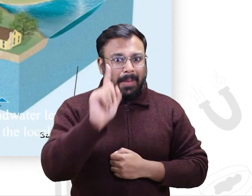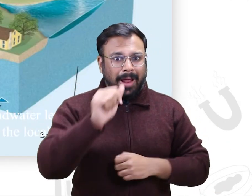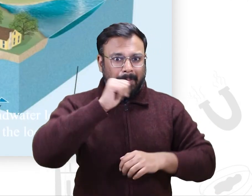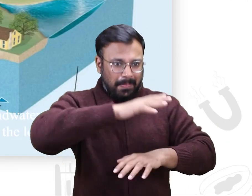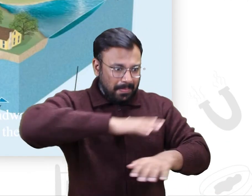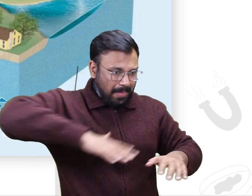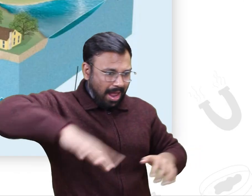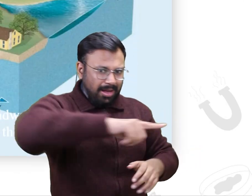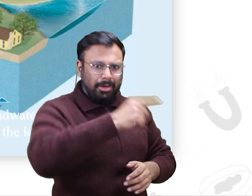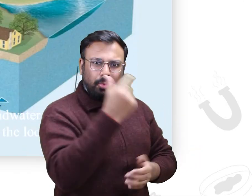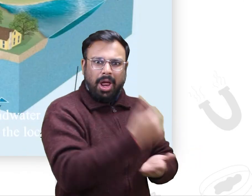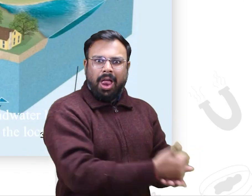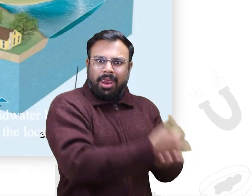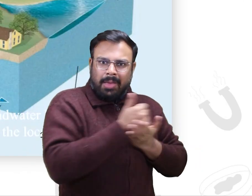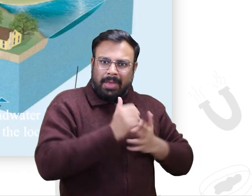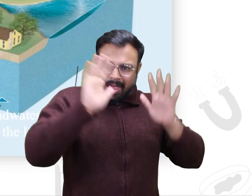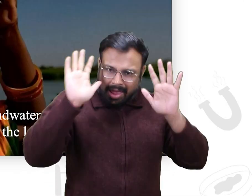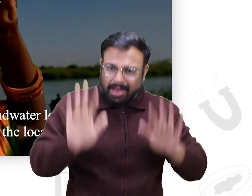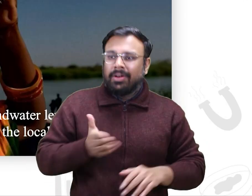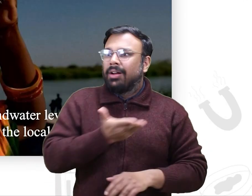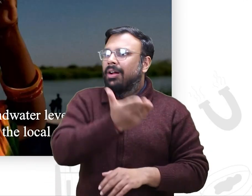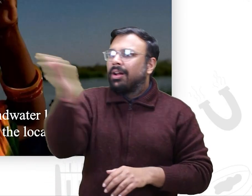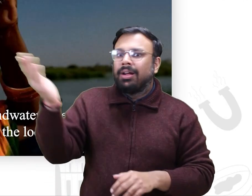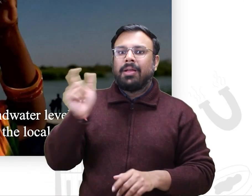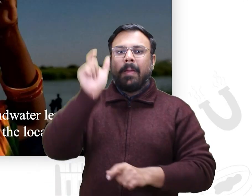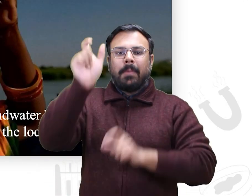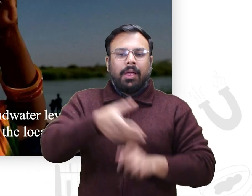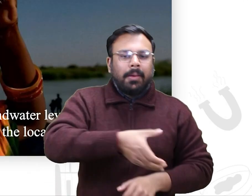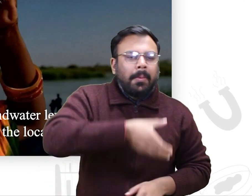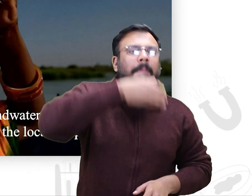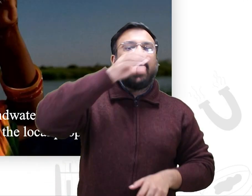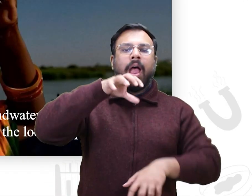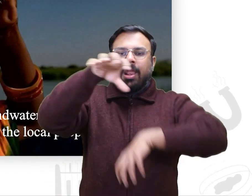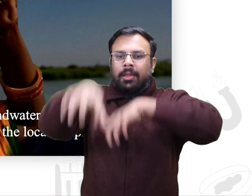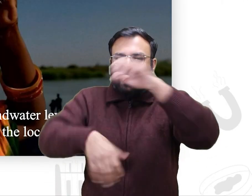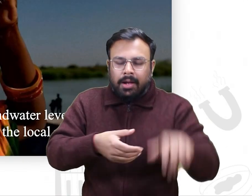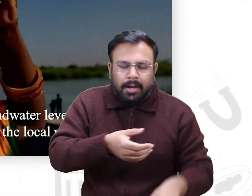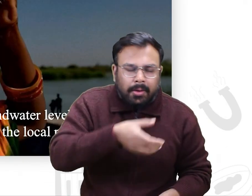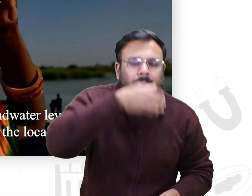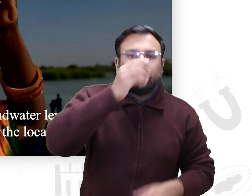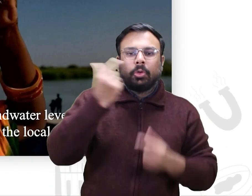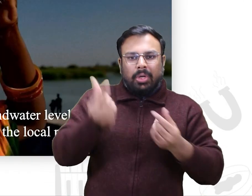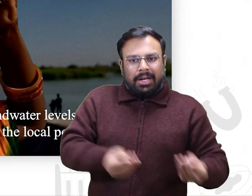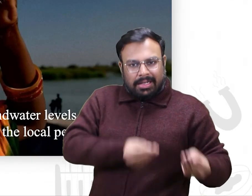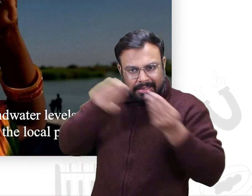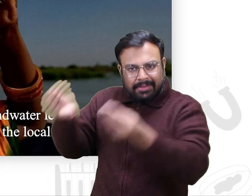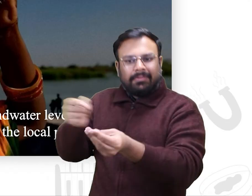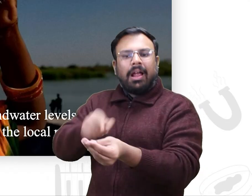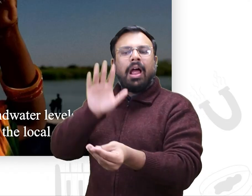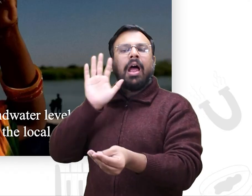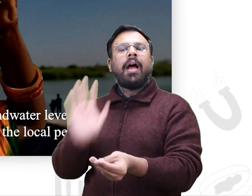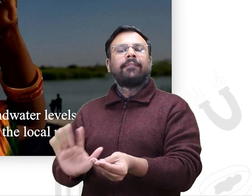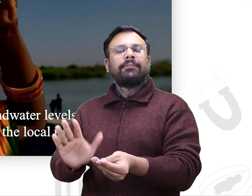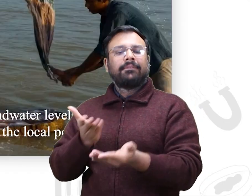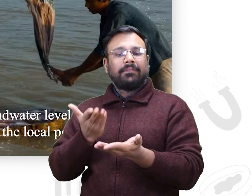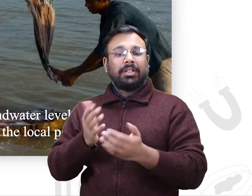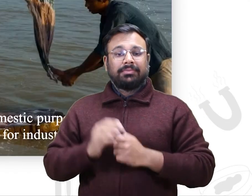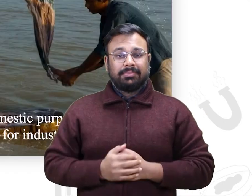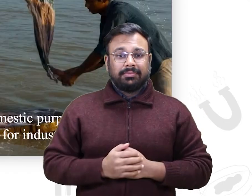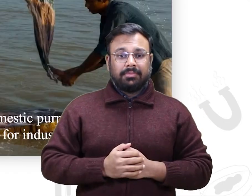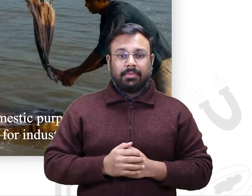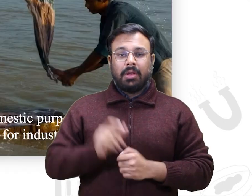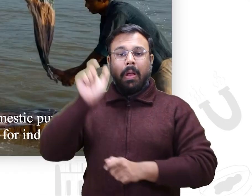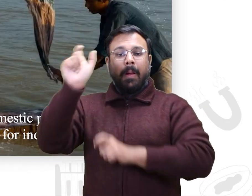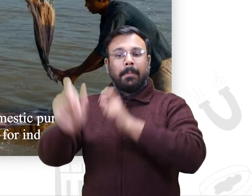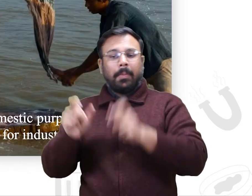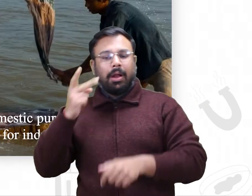Although lakes help in replenishing groundwater levels, they are the sources of water in many local places for the local people and even animals.